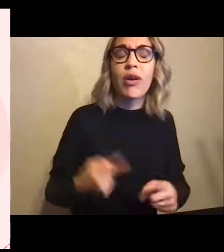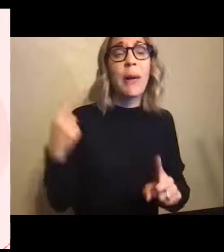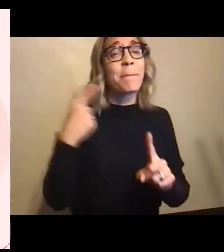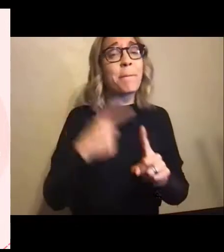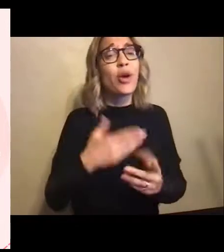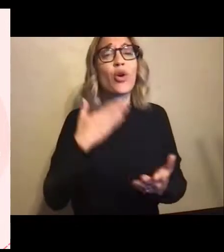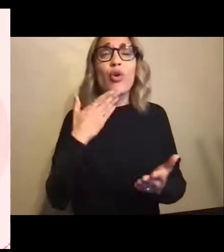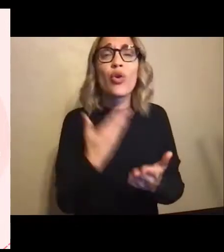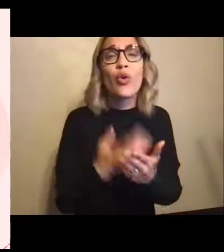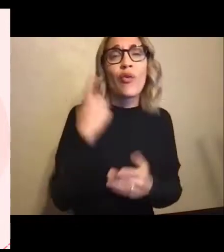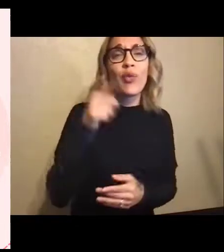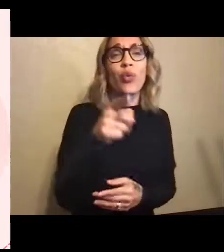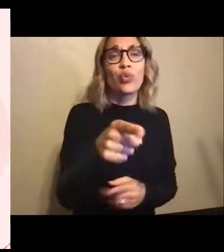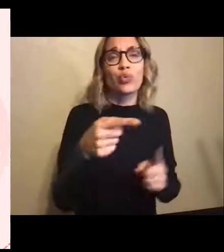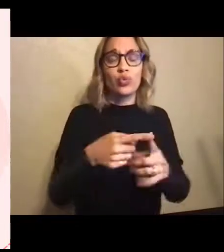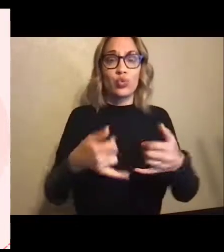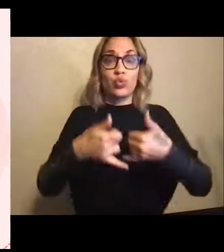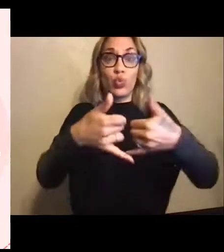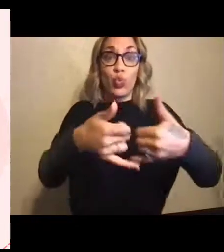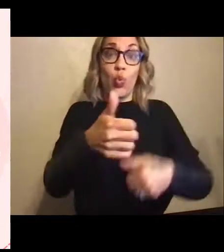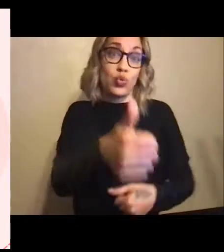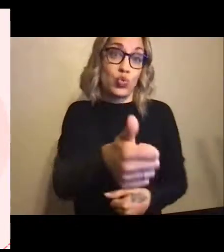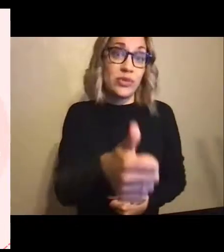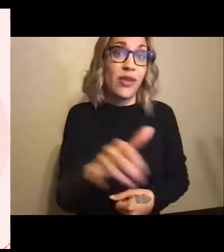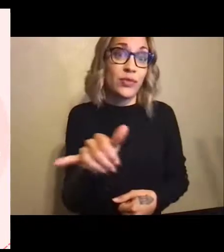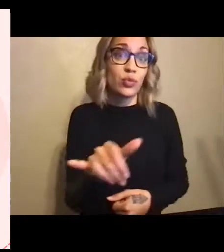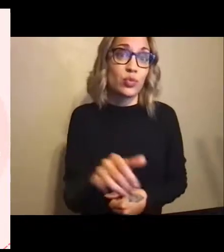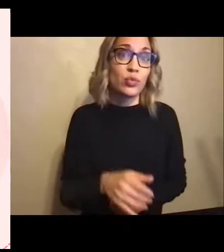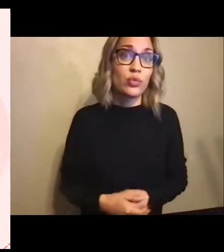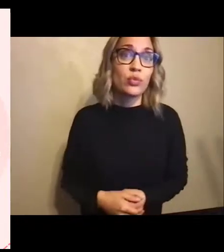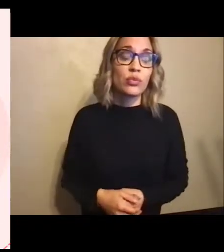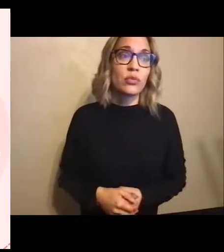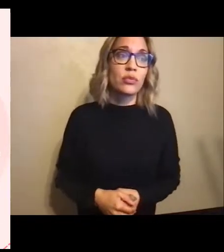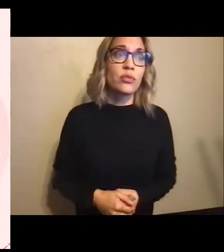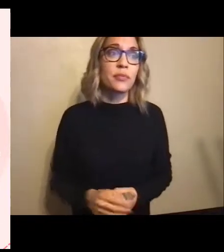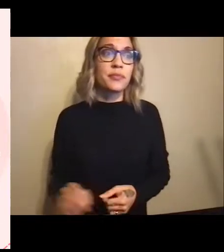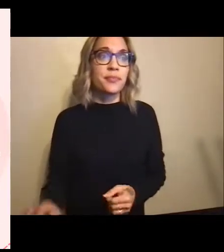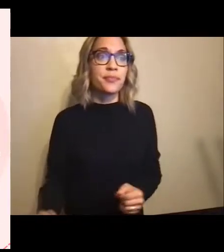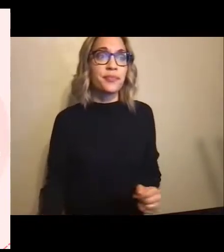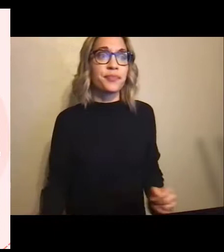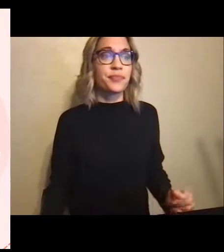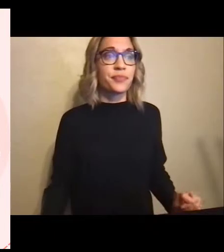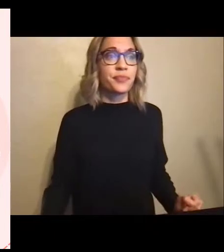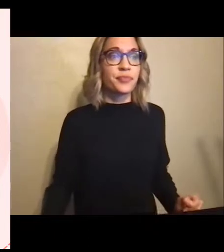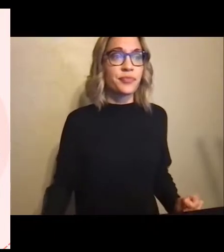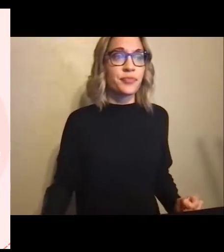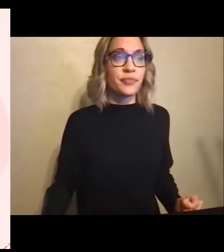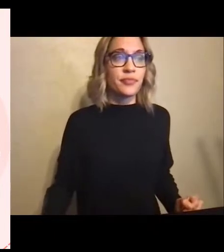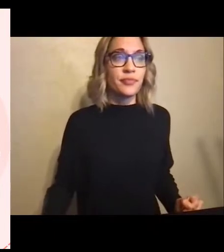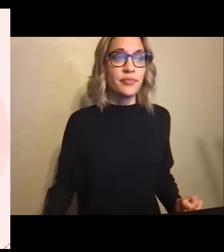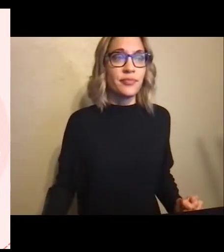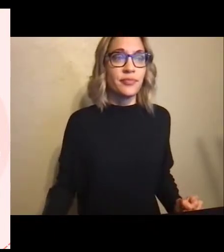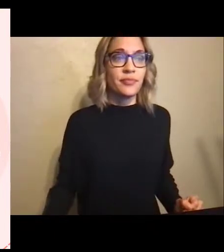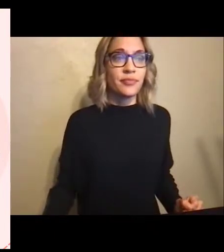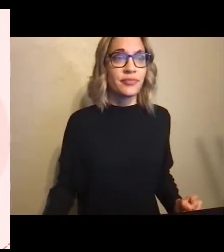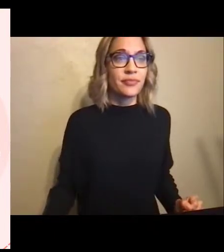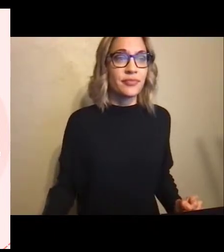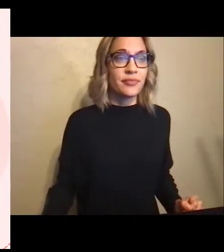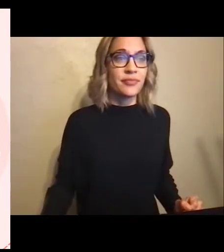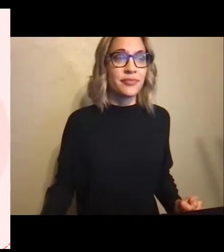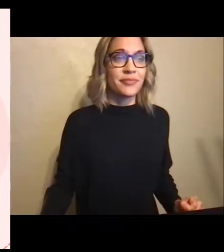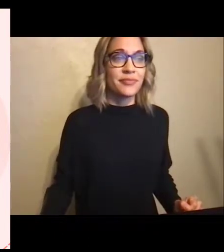your journey and your struggles. And it's good for you, again, to reward yourself in whatever ways are